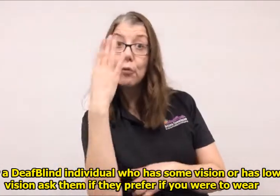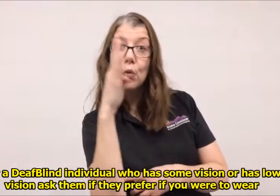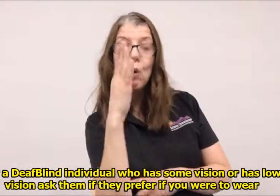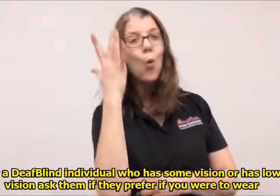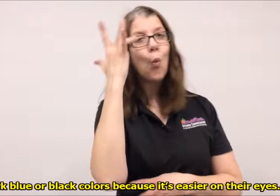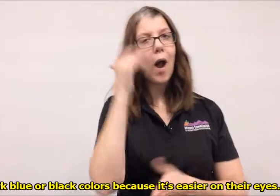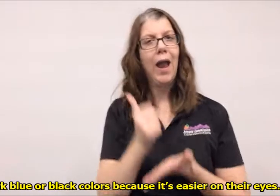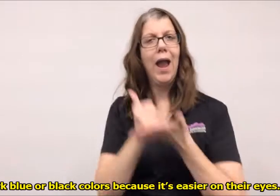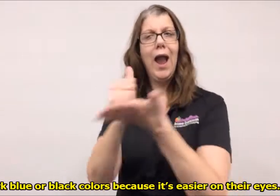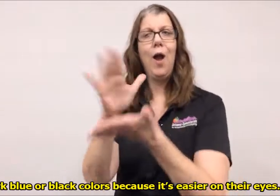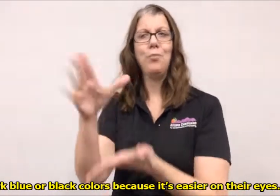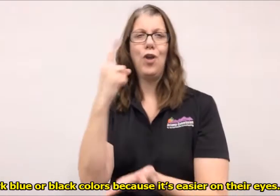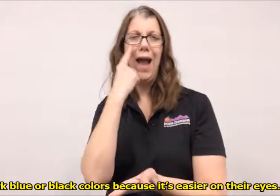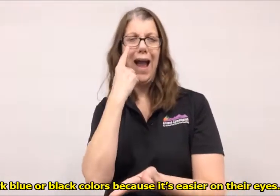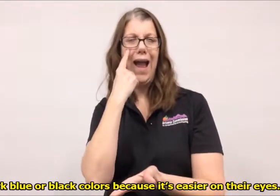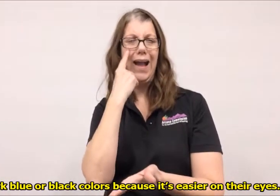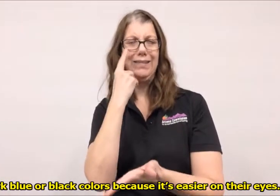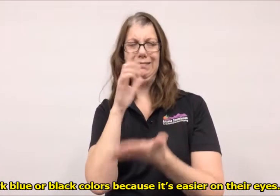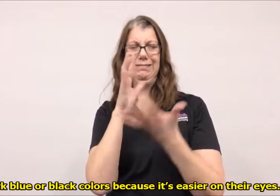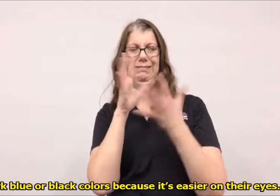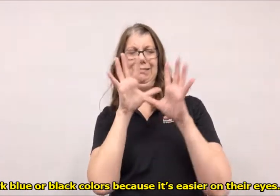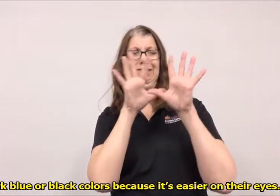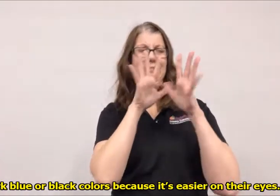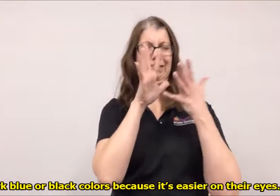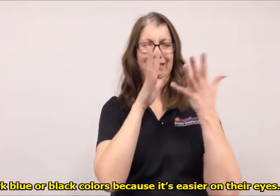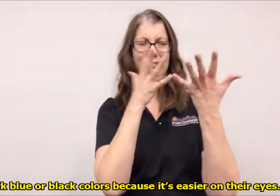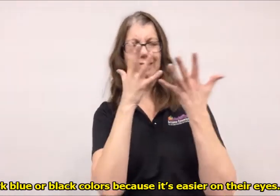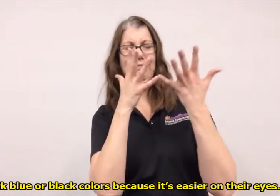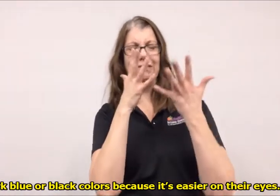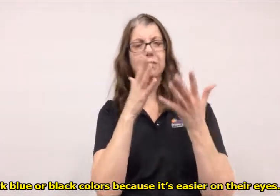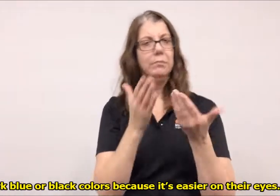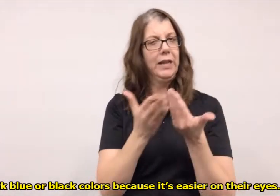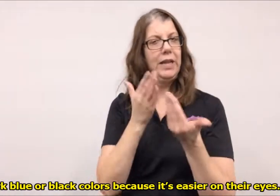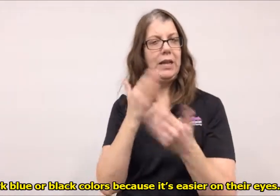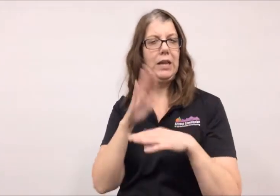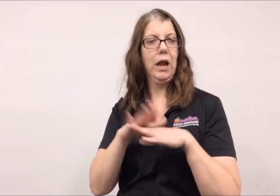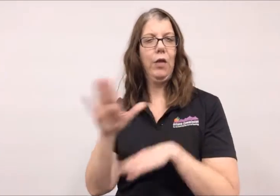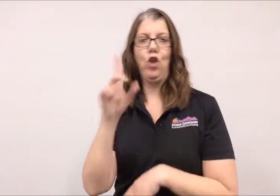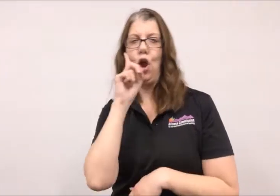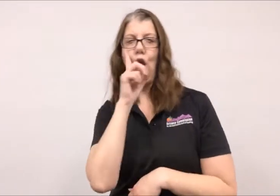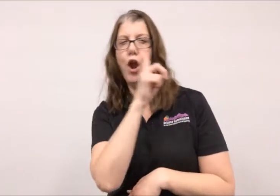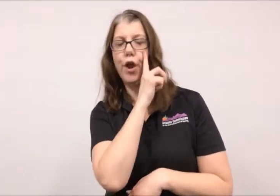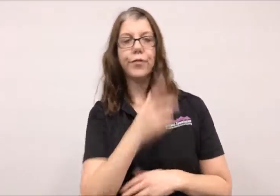wear dark, blue, or black colors because it's easier on their eyes.